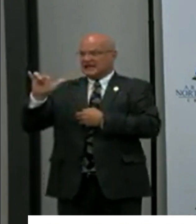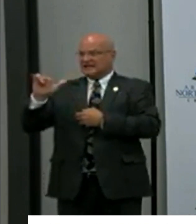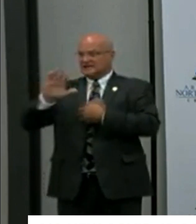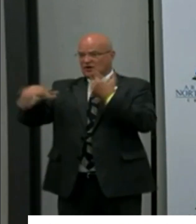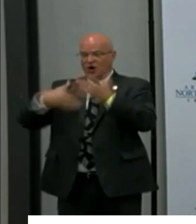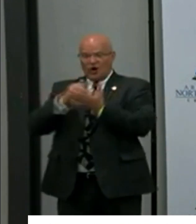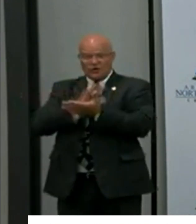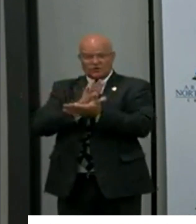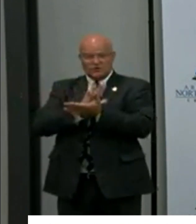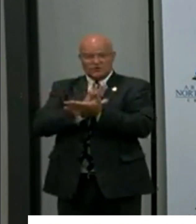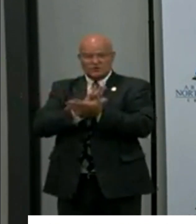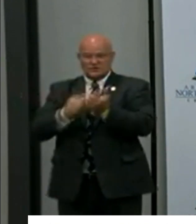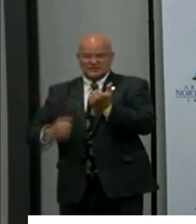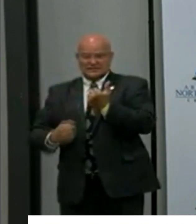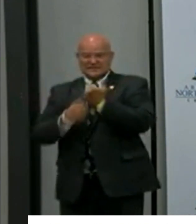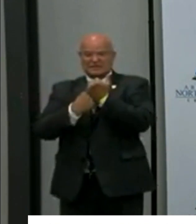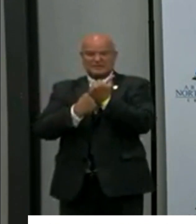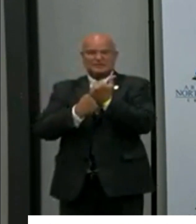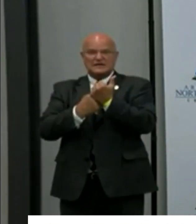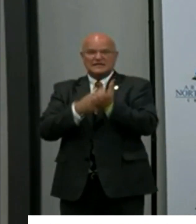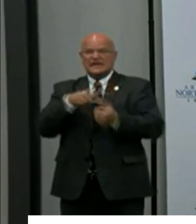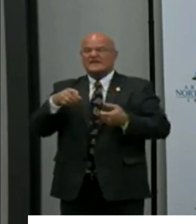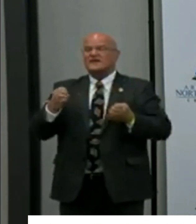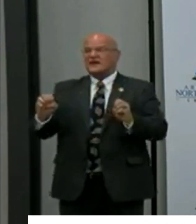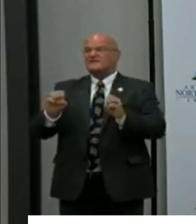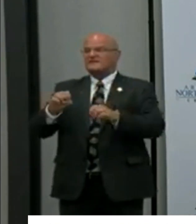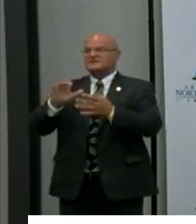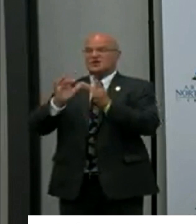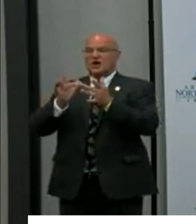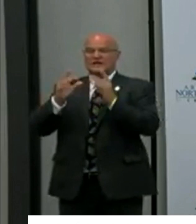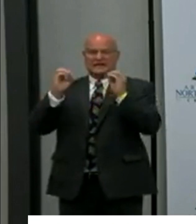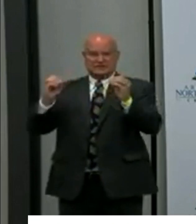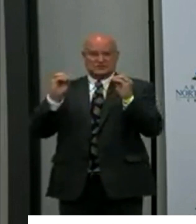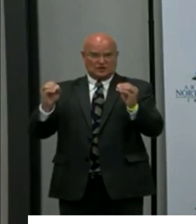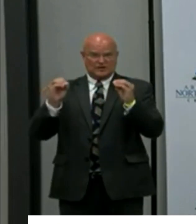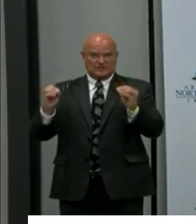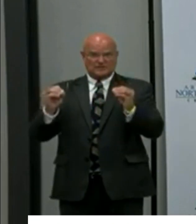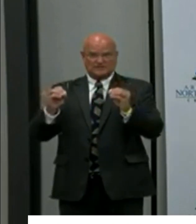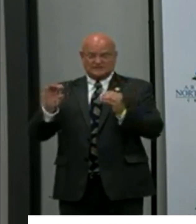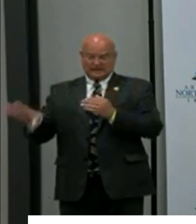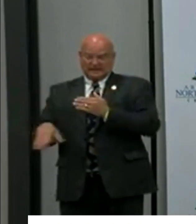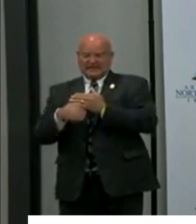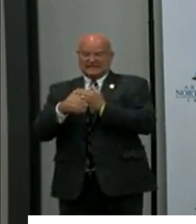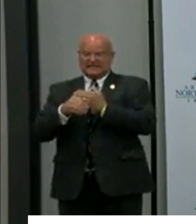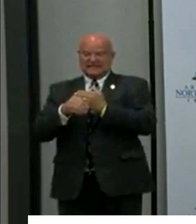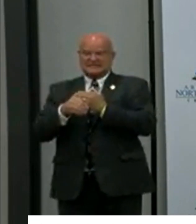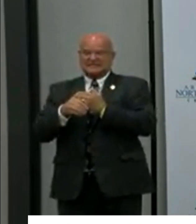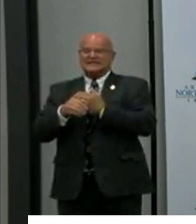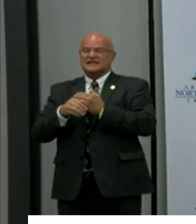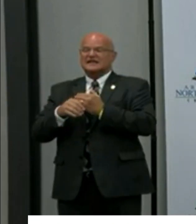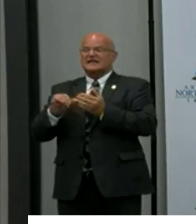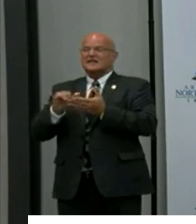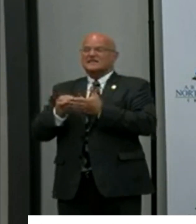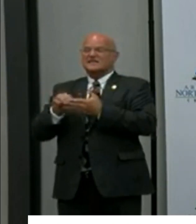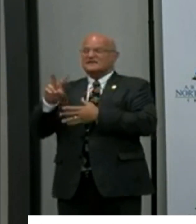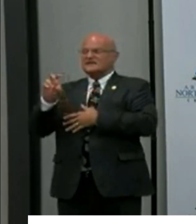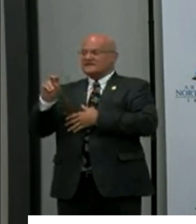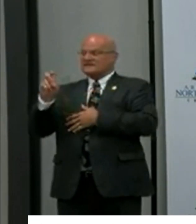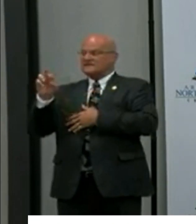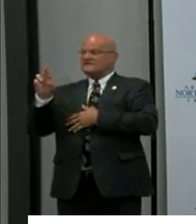of the schools that will supplement their efforts in online instruction. In addition, the carriers have agreed